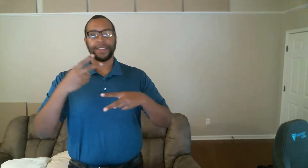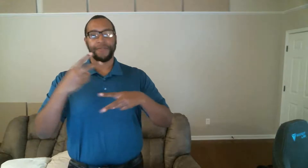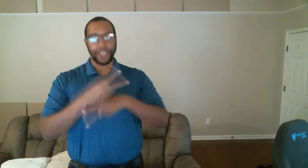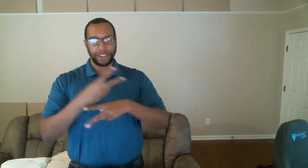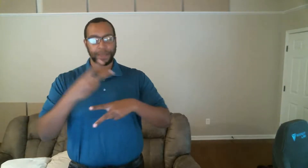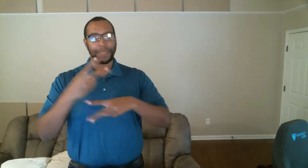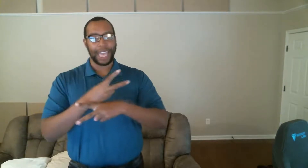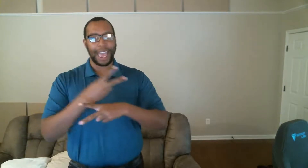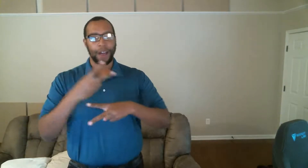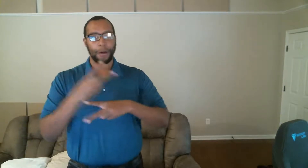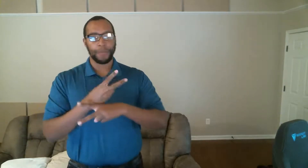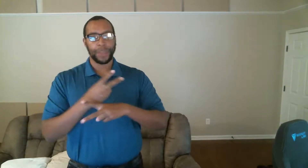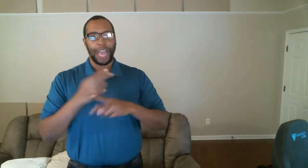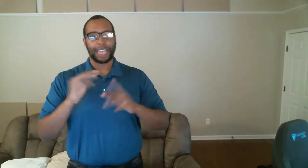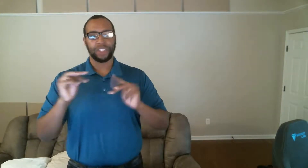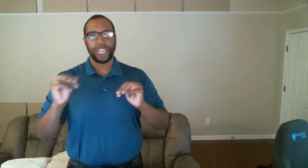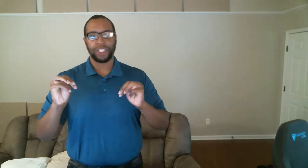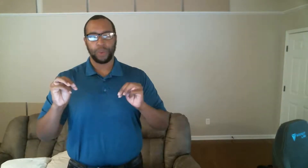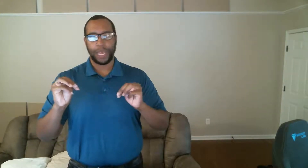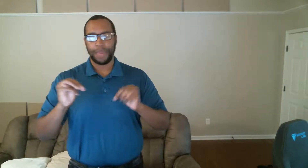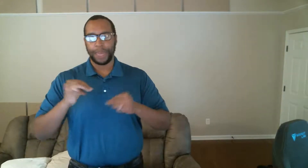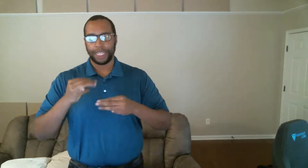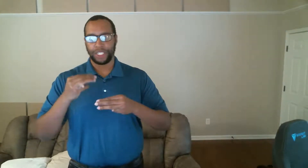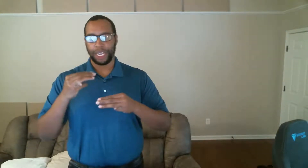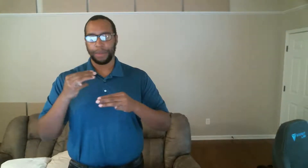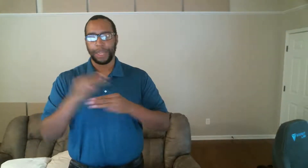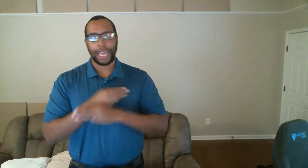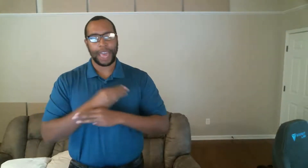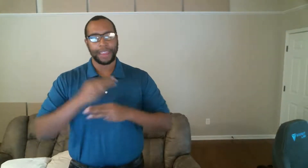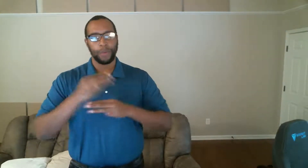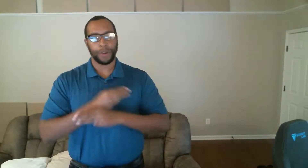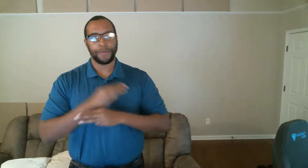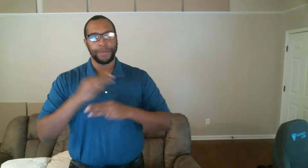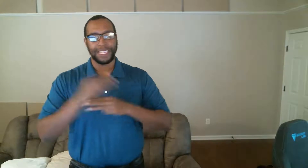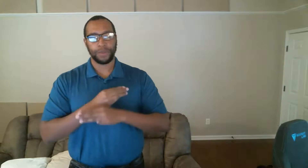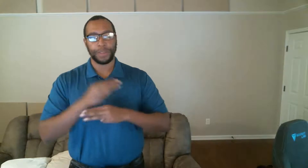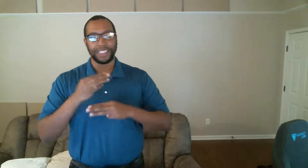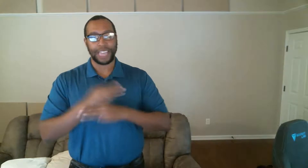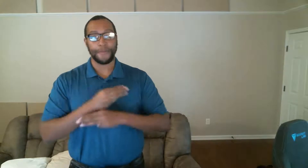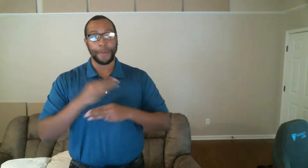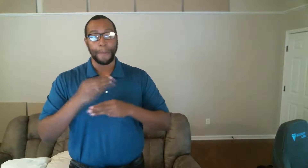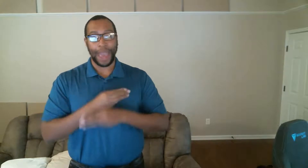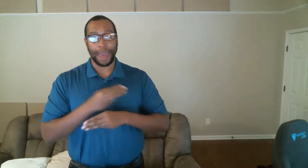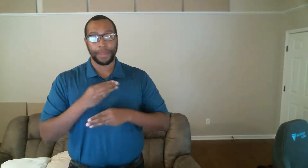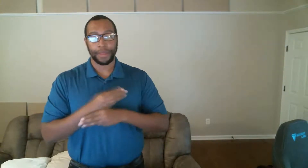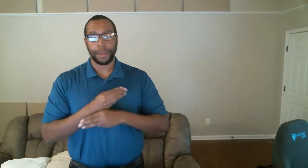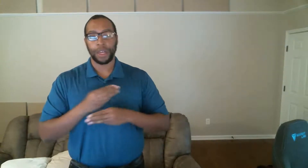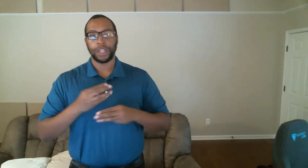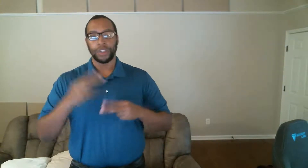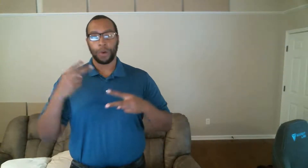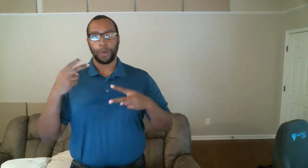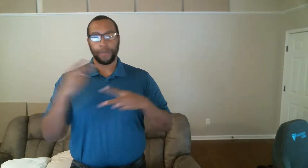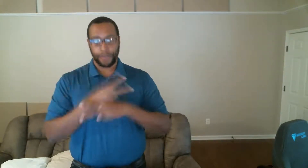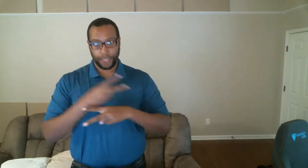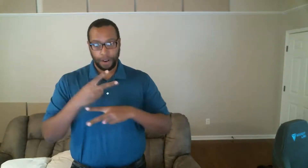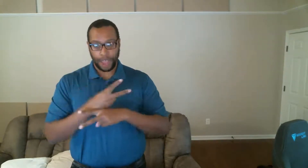figure something out, I can change it to an M hand shape, and then this will be the sign for math. So figure